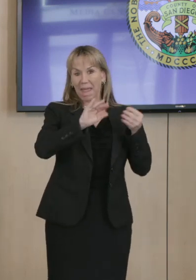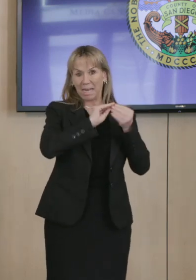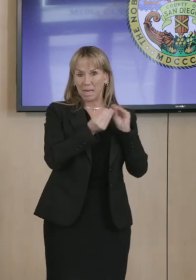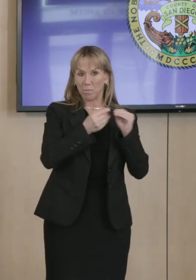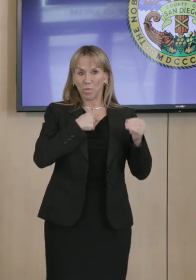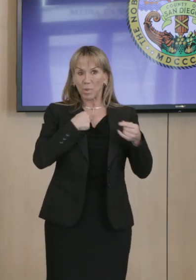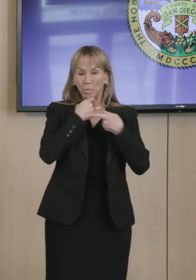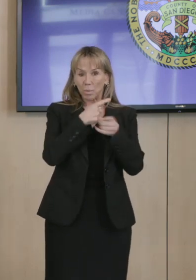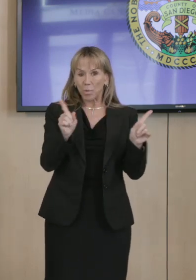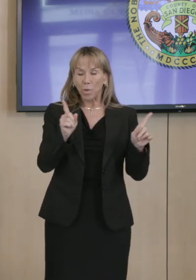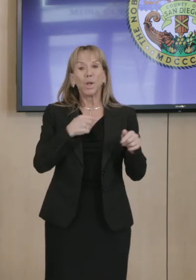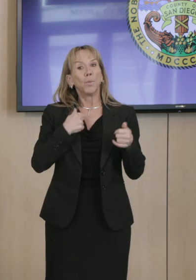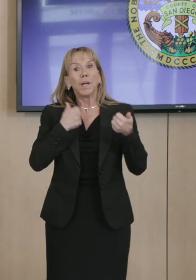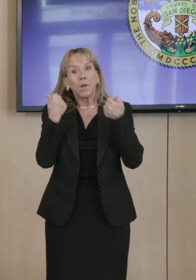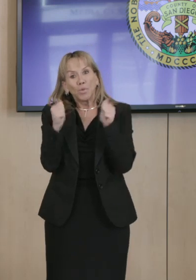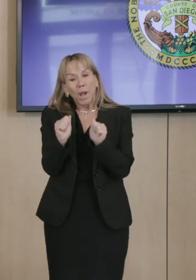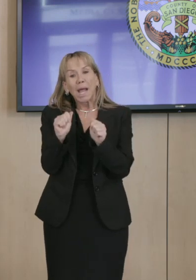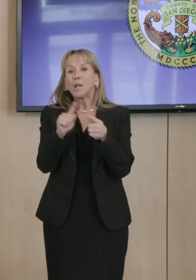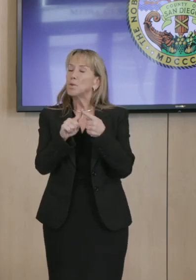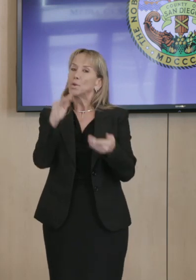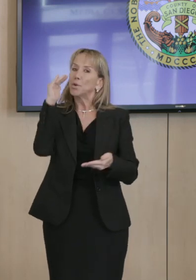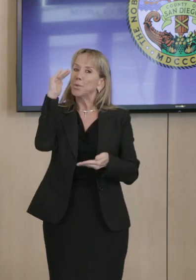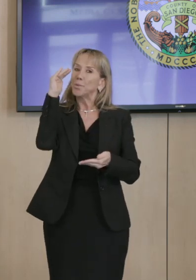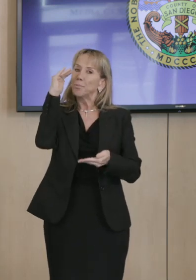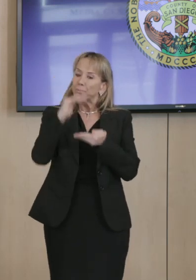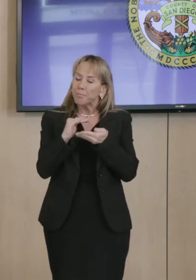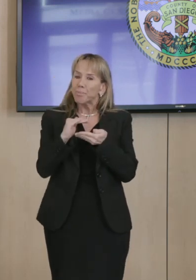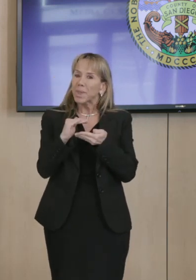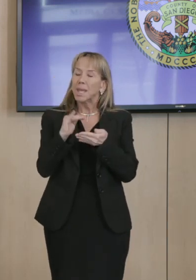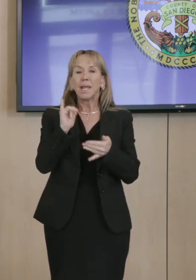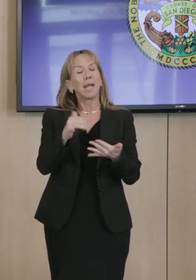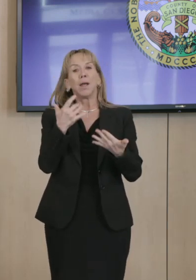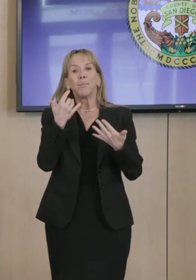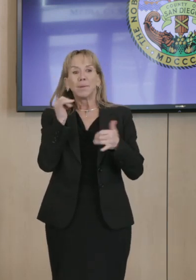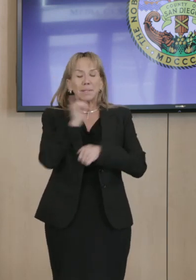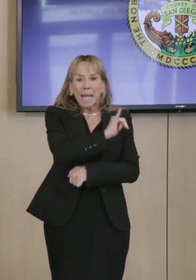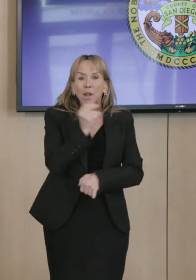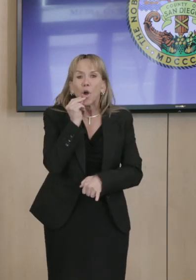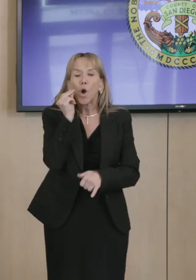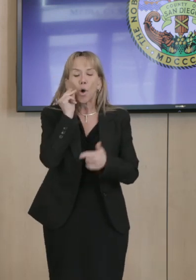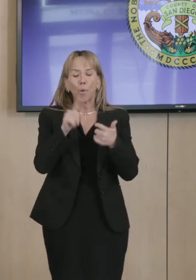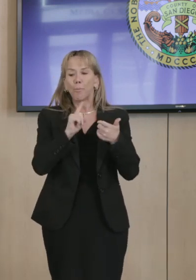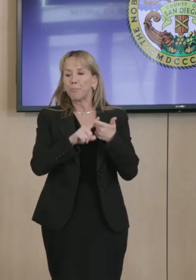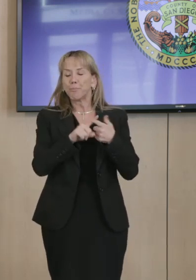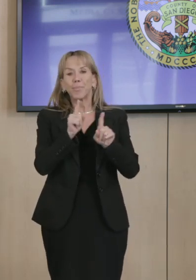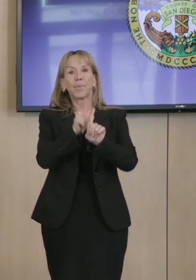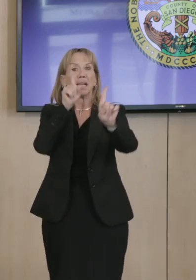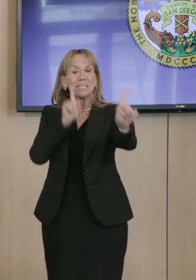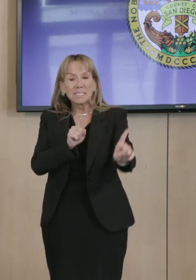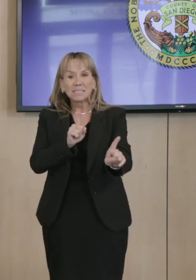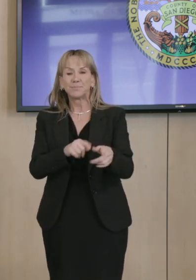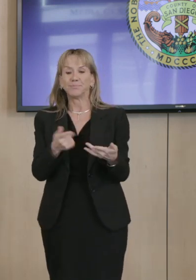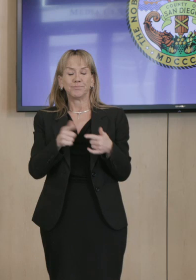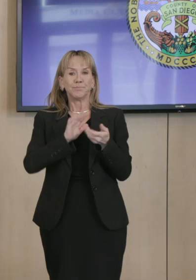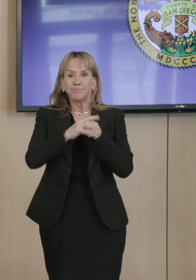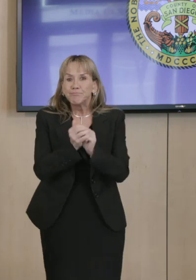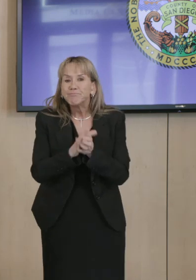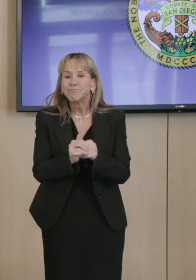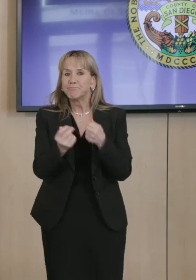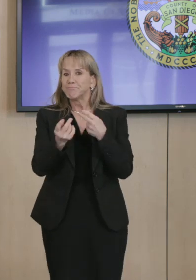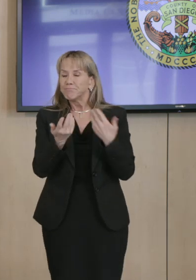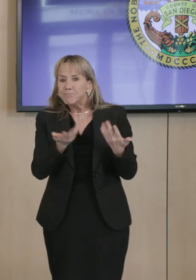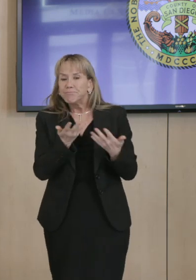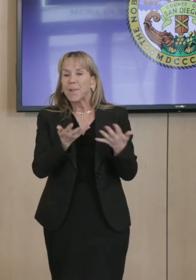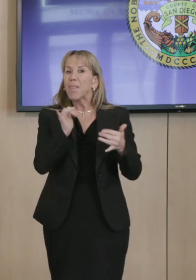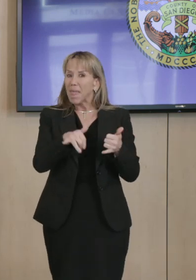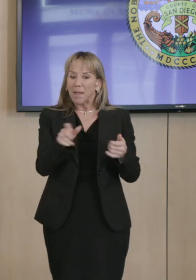curve. The stay-at-home orders, the physical distancing orders, the hygiene orders, the things we're doing will help us get